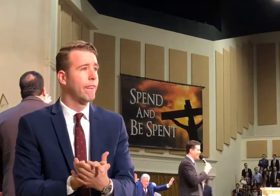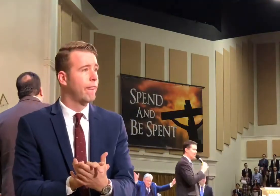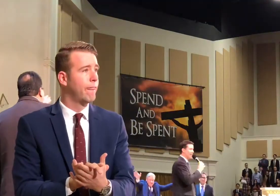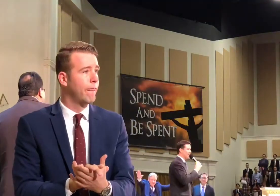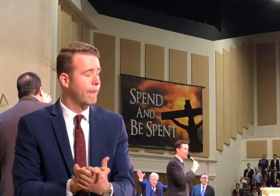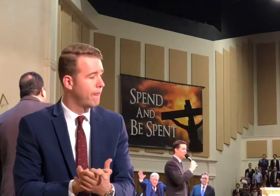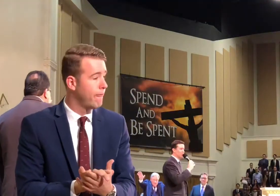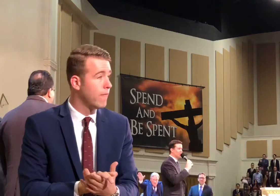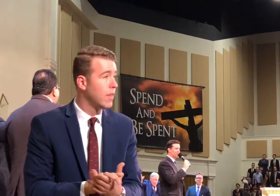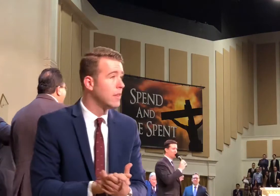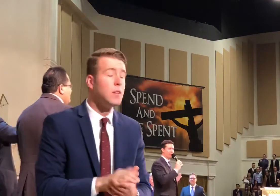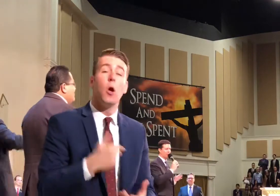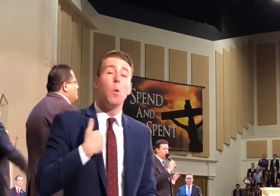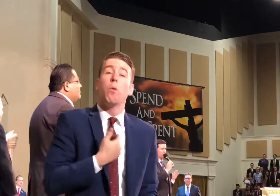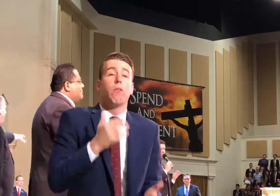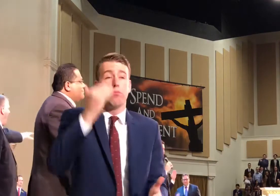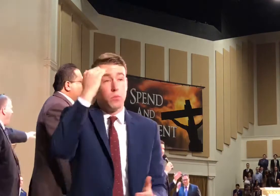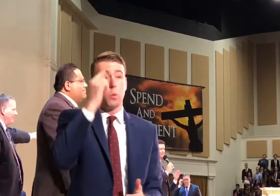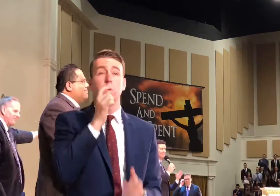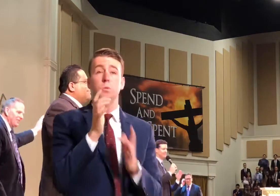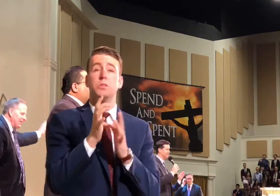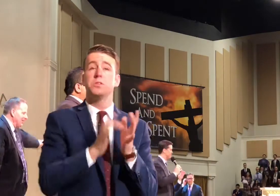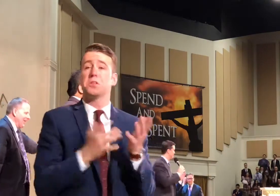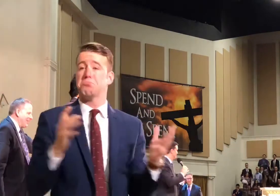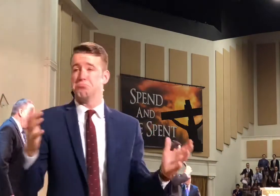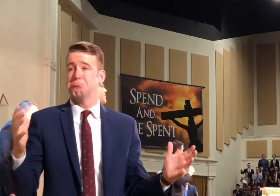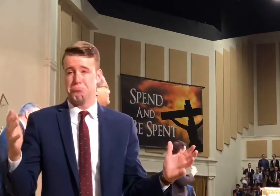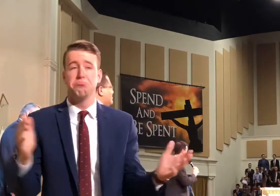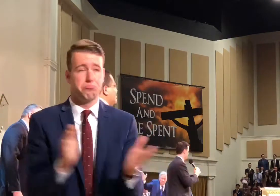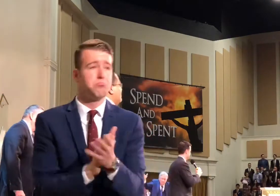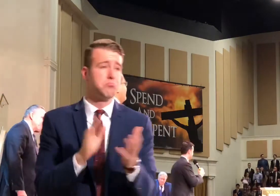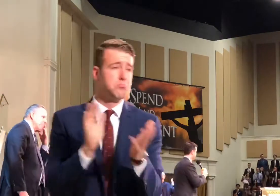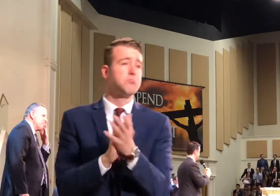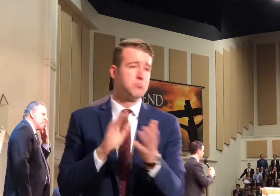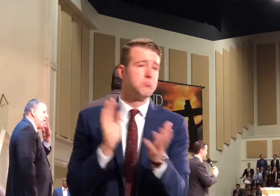Hey, we know who Jesus is.